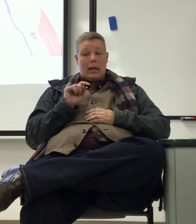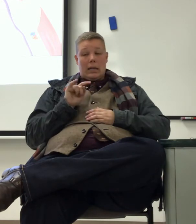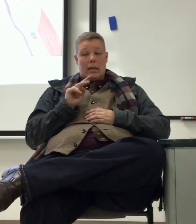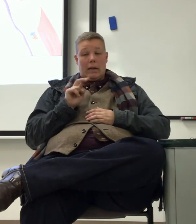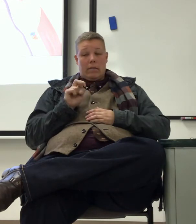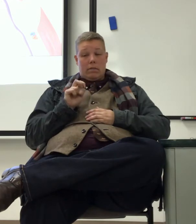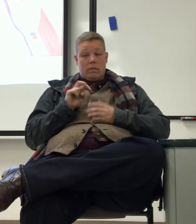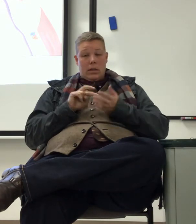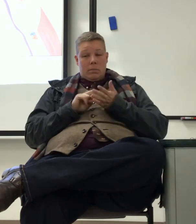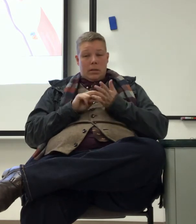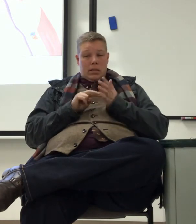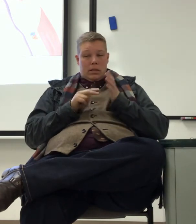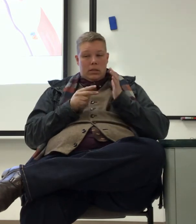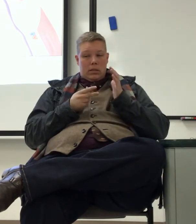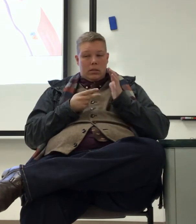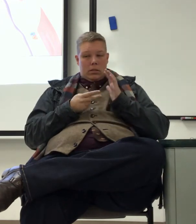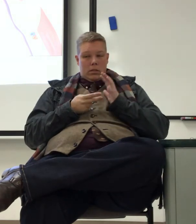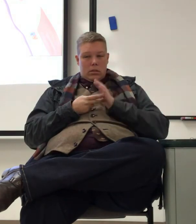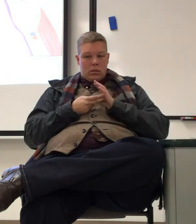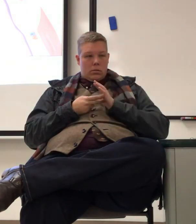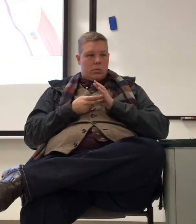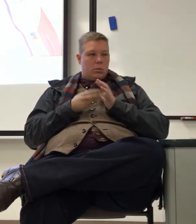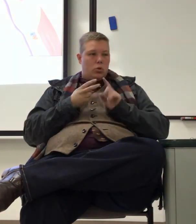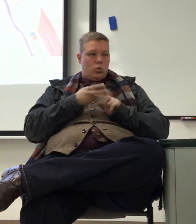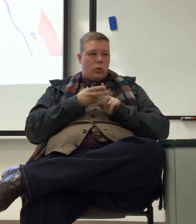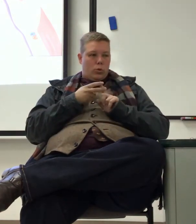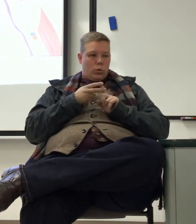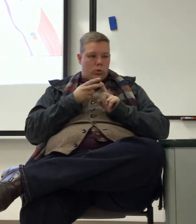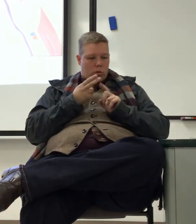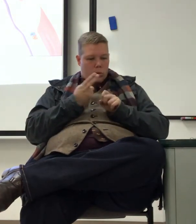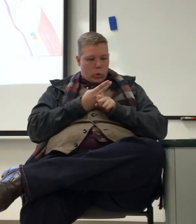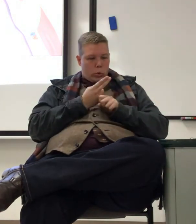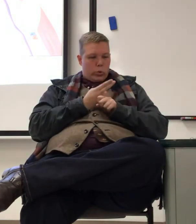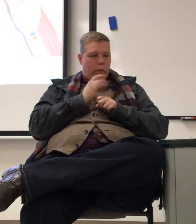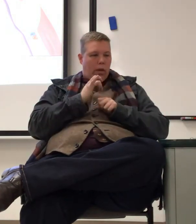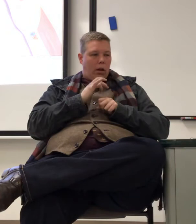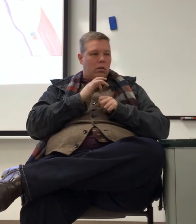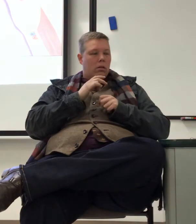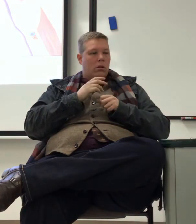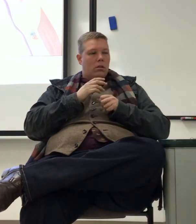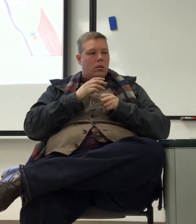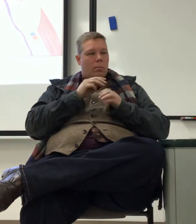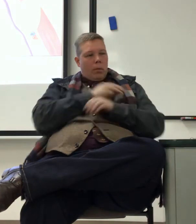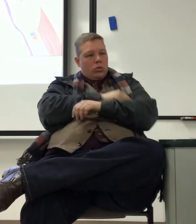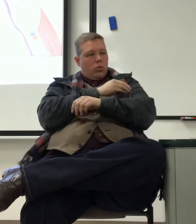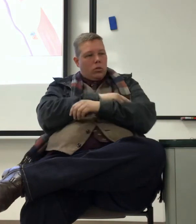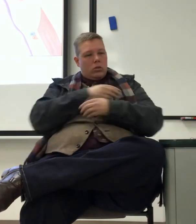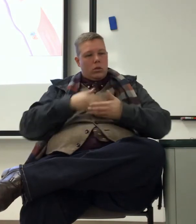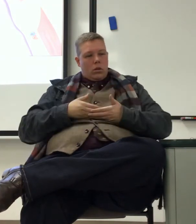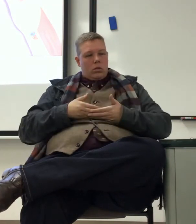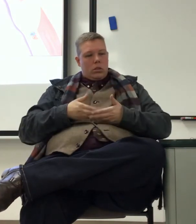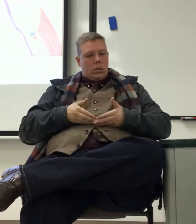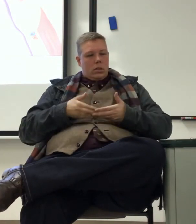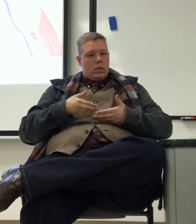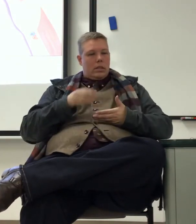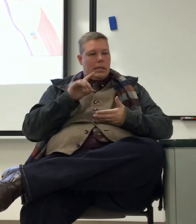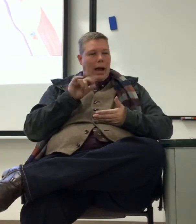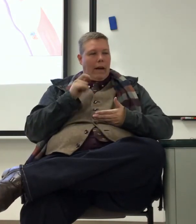recruit those main muscles of inspiration. Diaphragm, the external